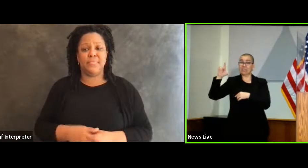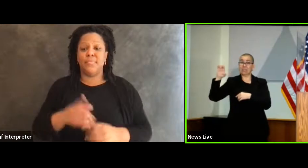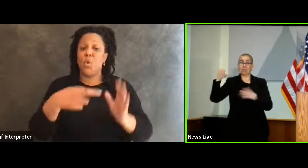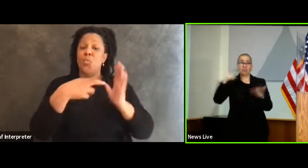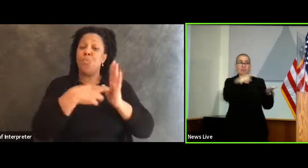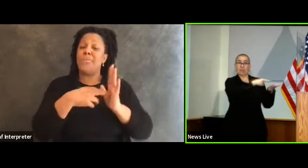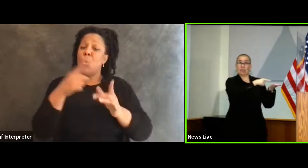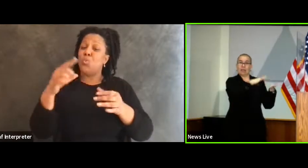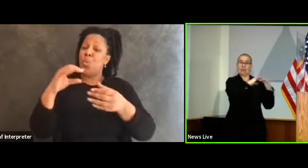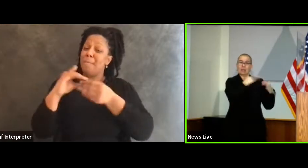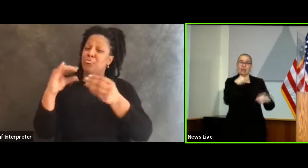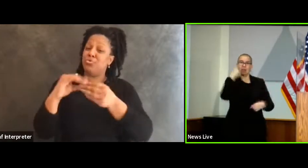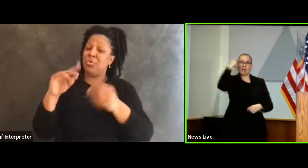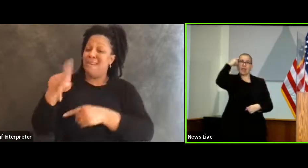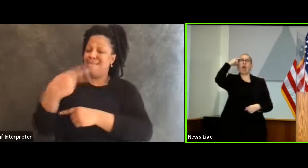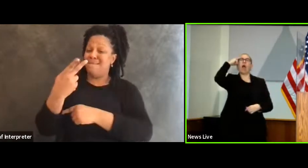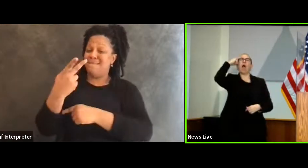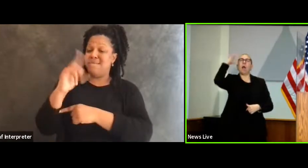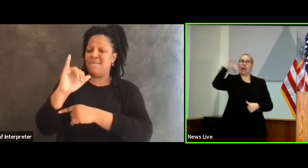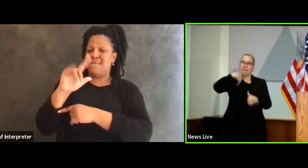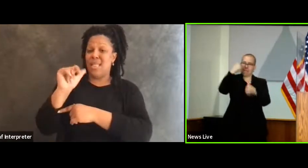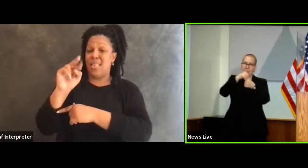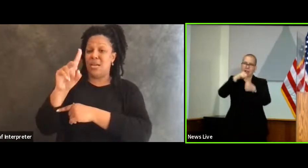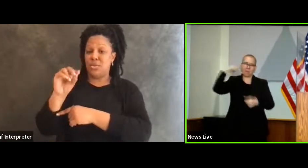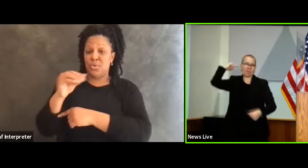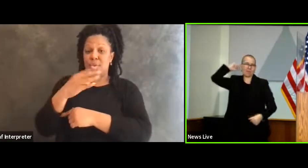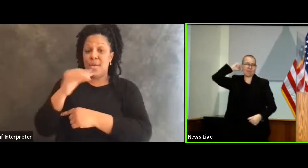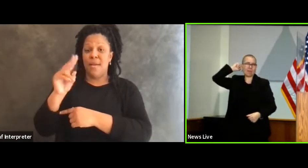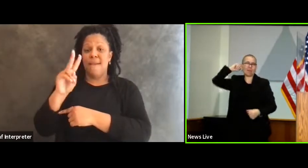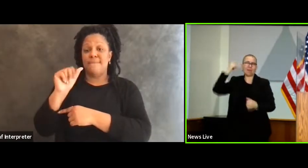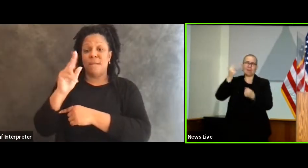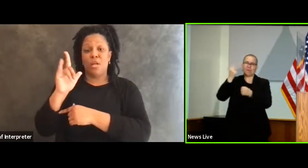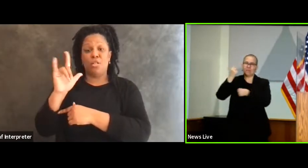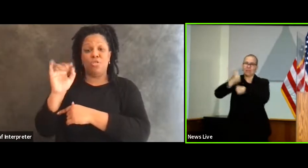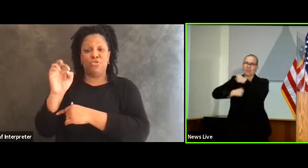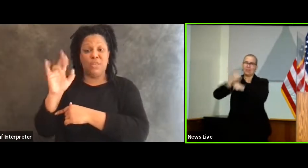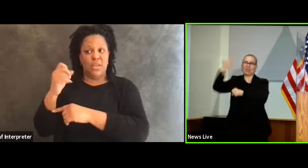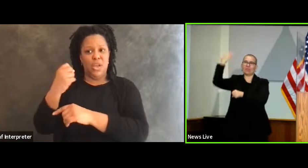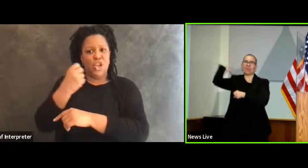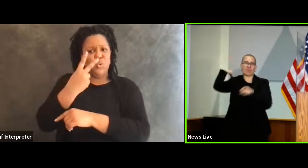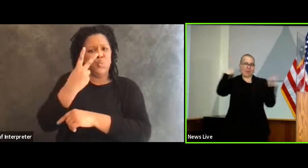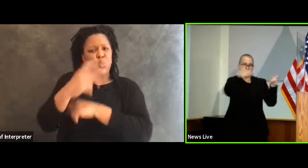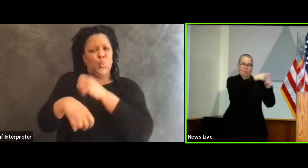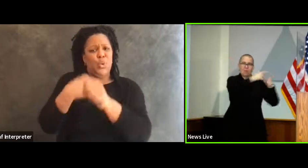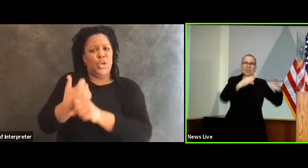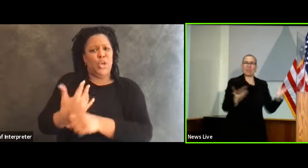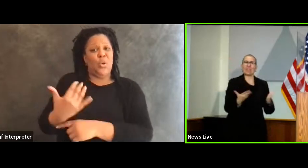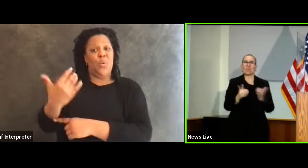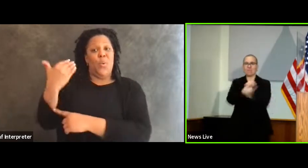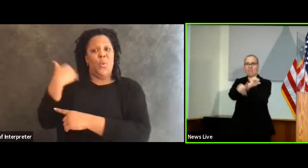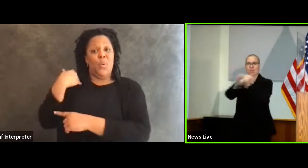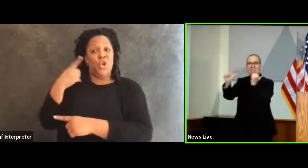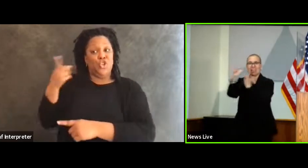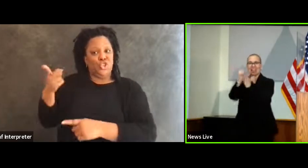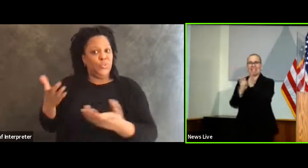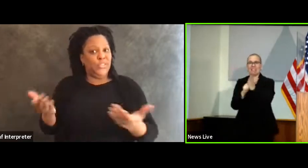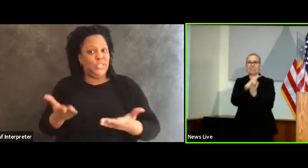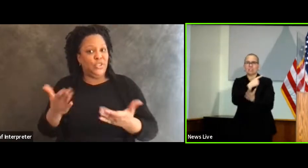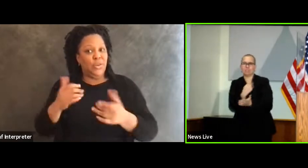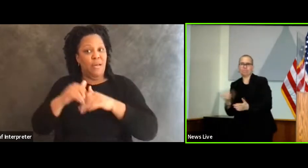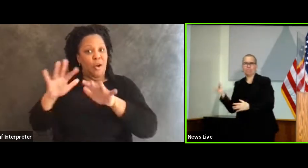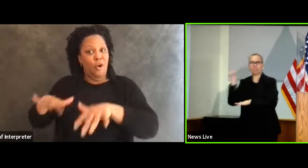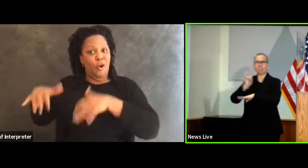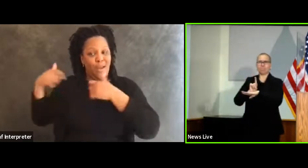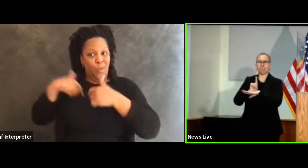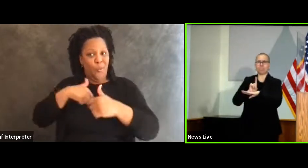me, 2 years ago, she was in the audience when we passed some legislation off the House floor, and she made a comment, maybe it